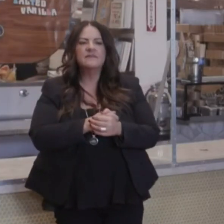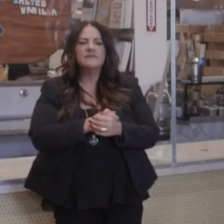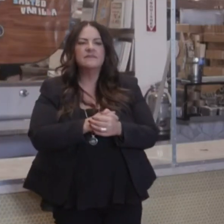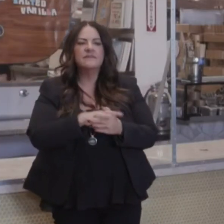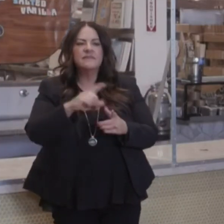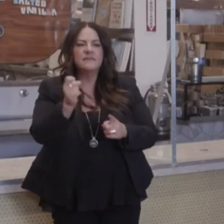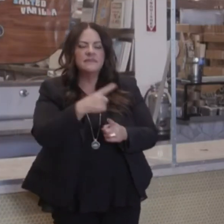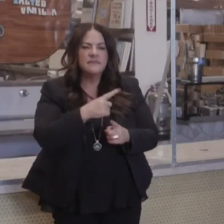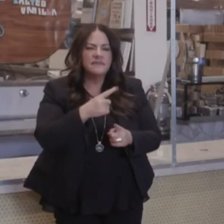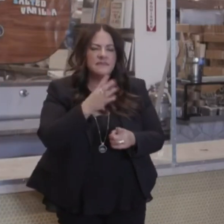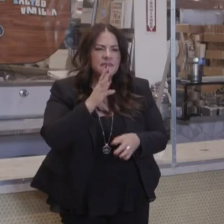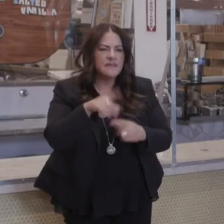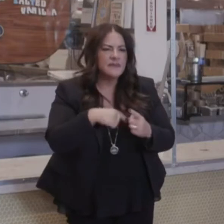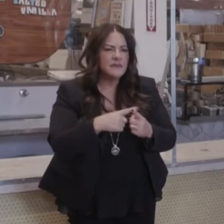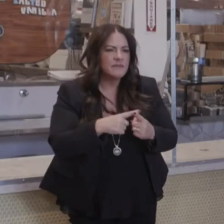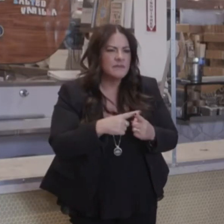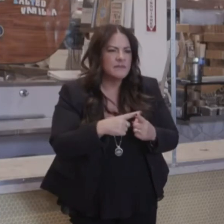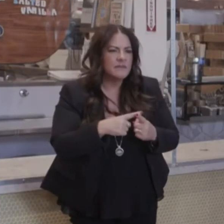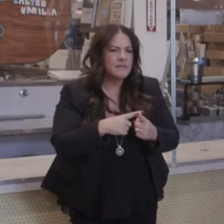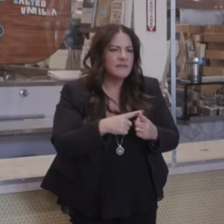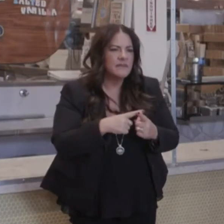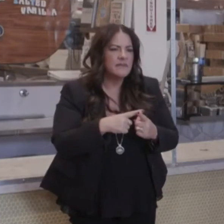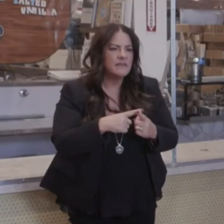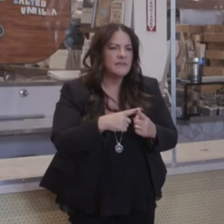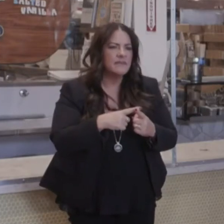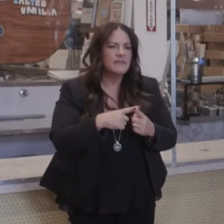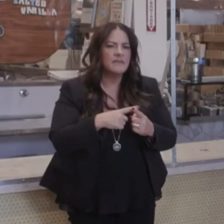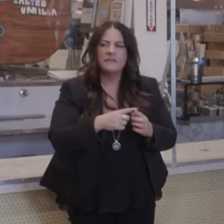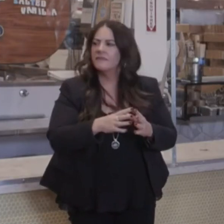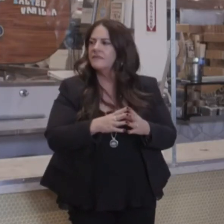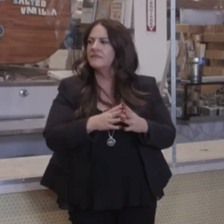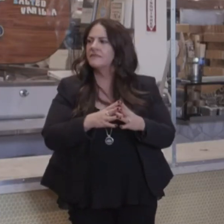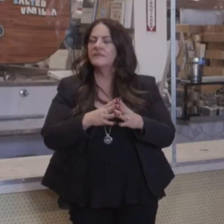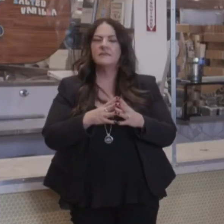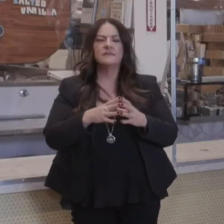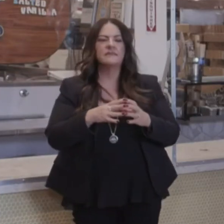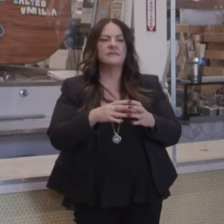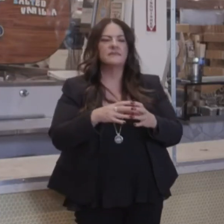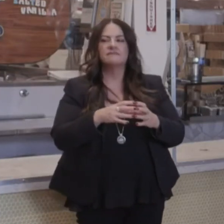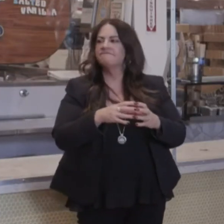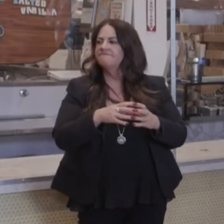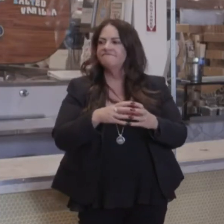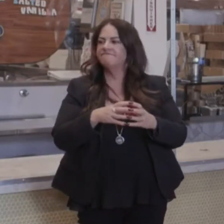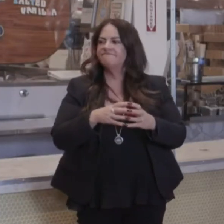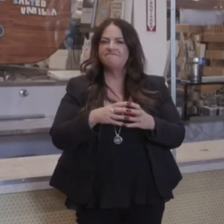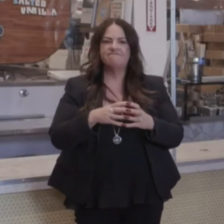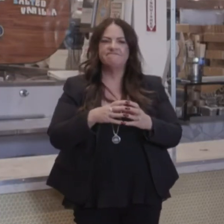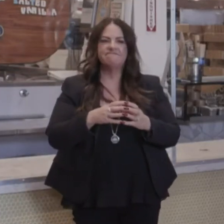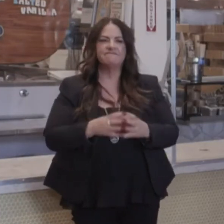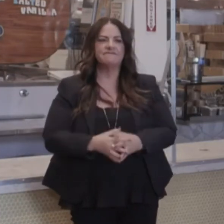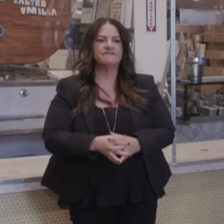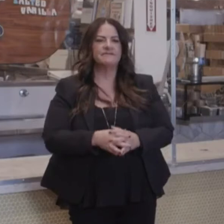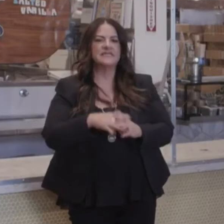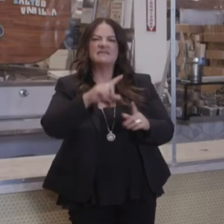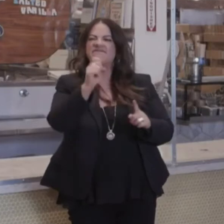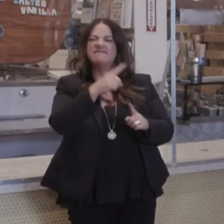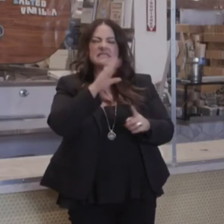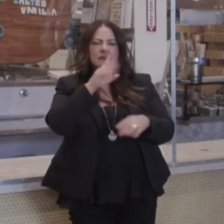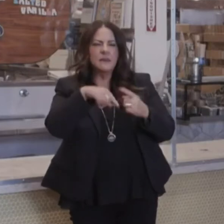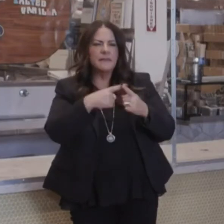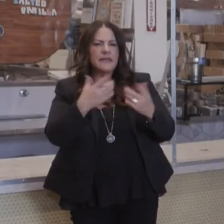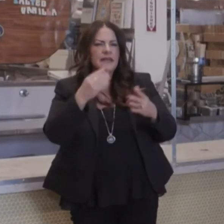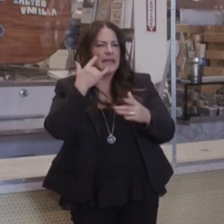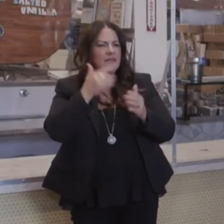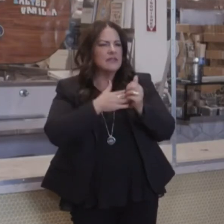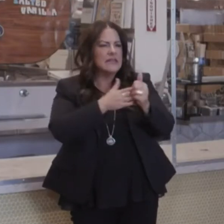California trails nearly every state in the country in terms of the percent of students that have gotten back to in-person instruction.